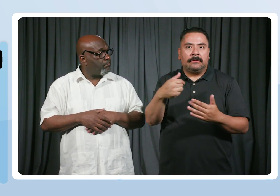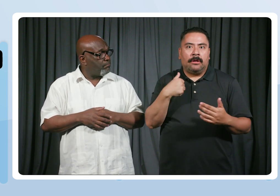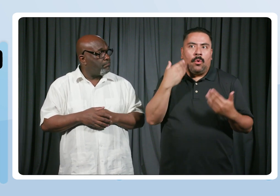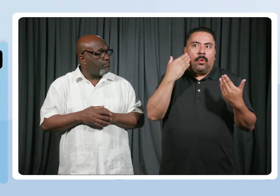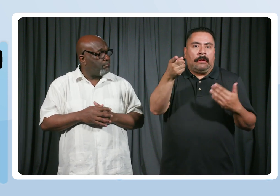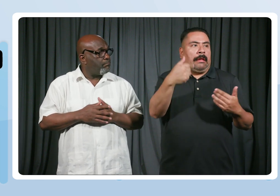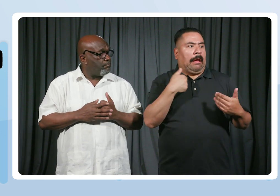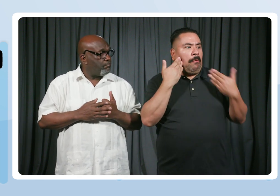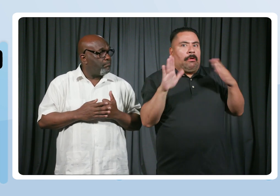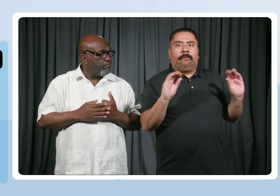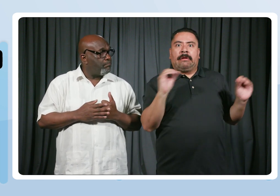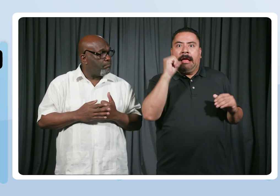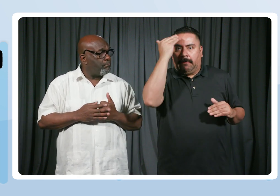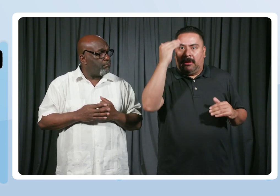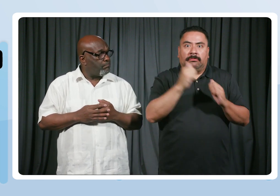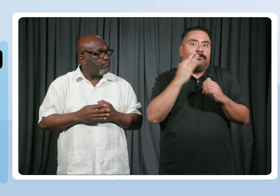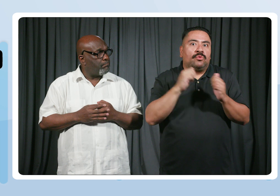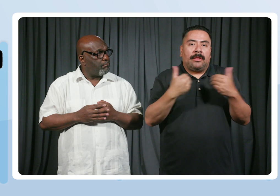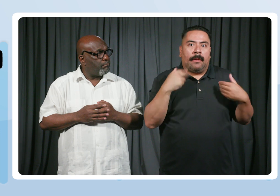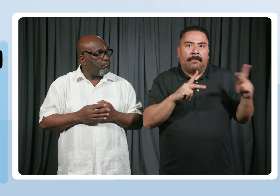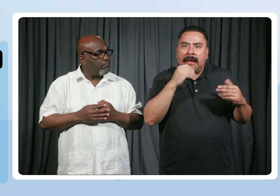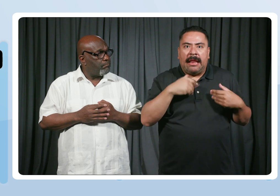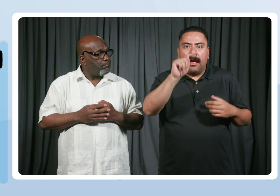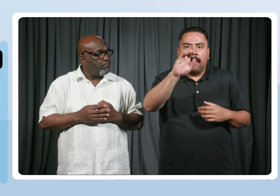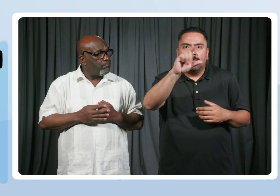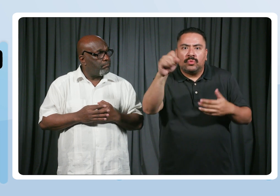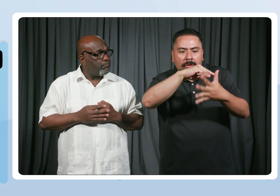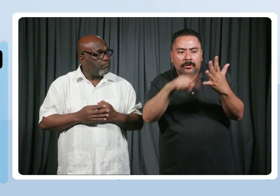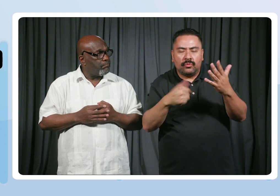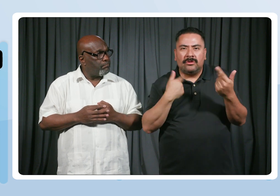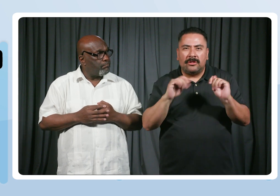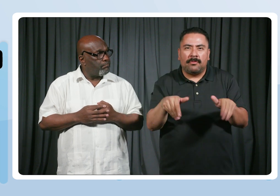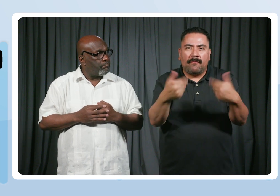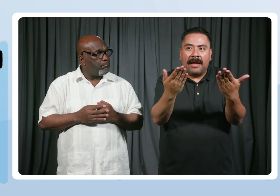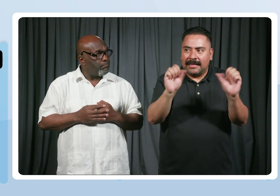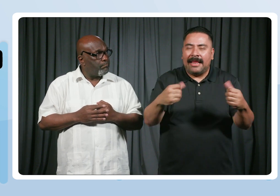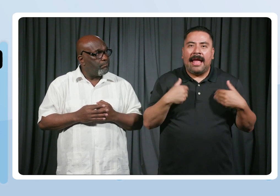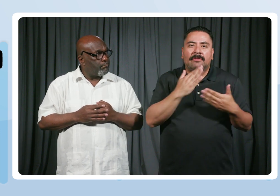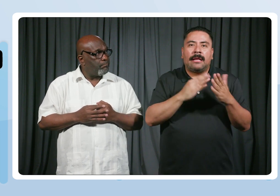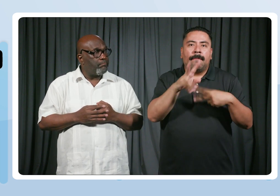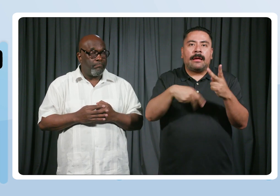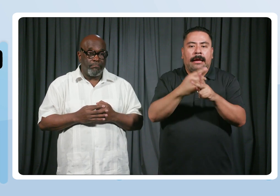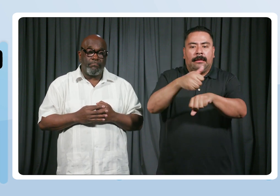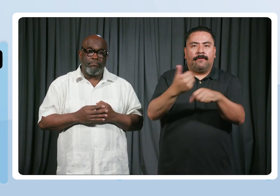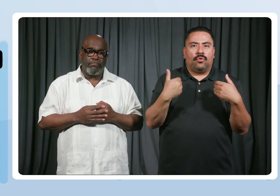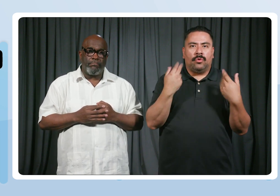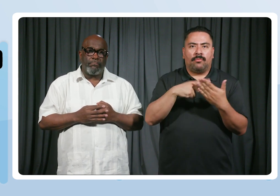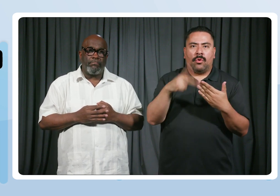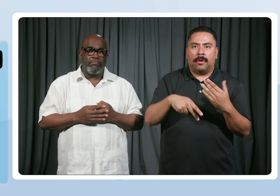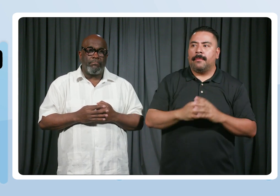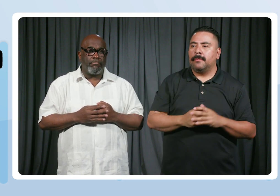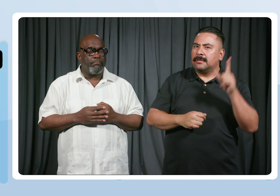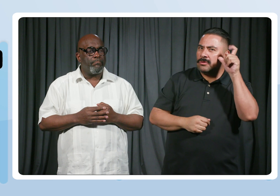familiar with young people, so they don't have the resources or the tools to kind of interact. So trying to provide those so that they can have some kind of youth program. And what are